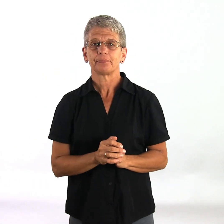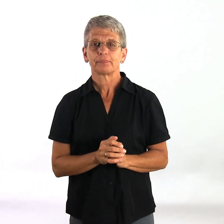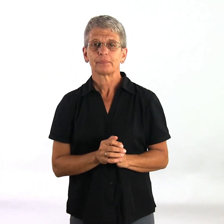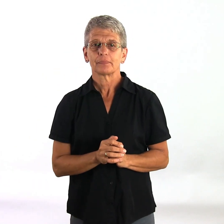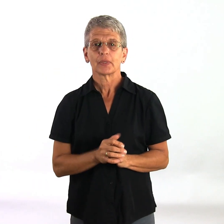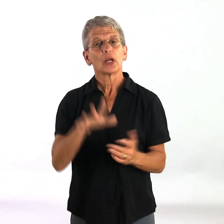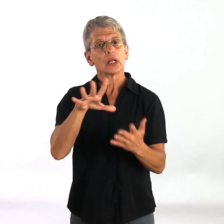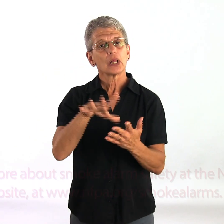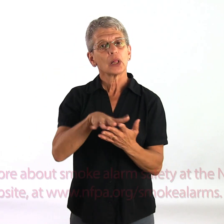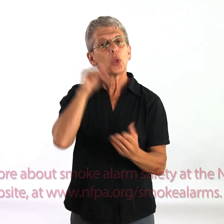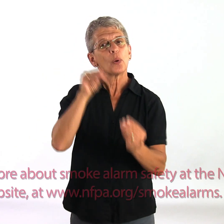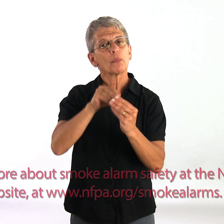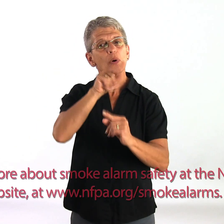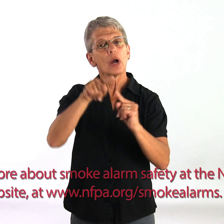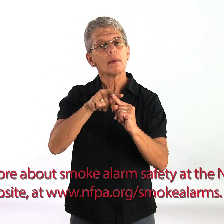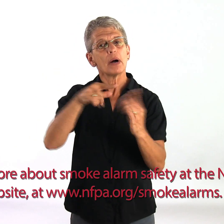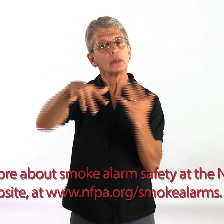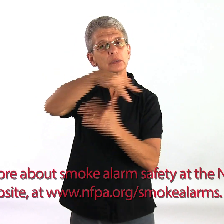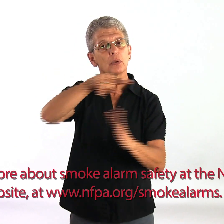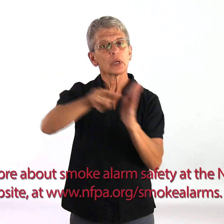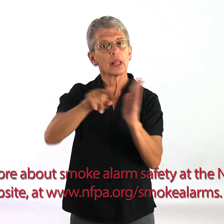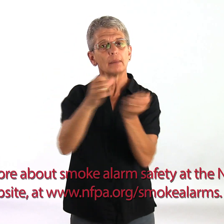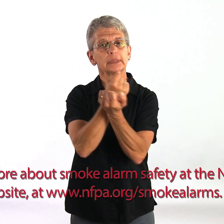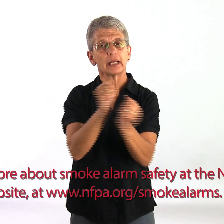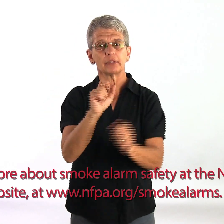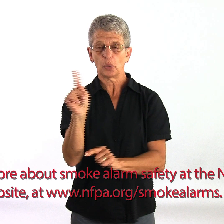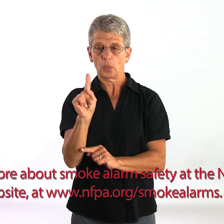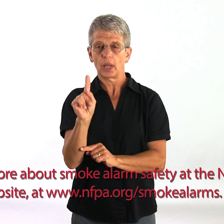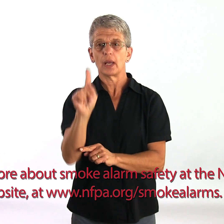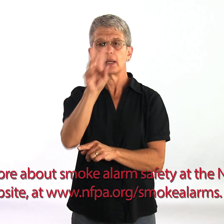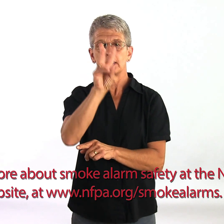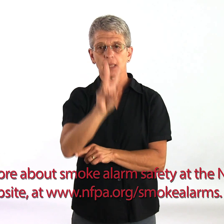Learn more about smoke alarm safety at the NFPA website at